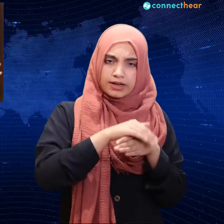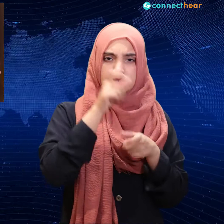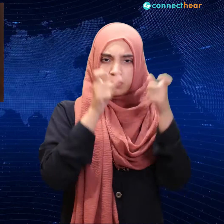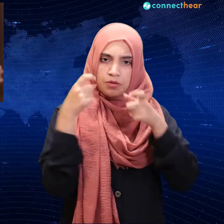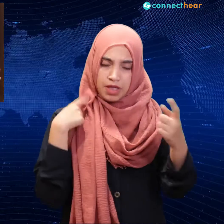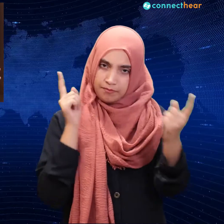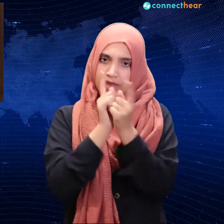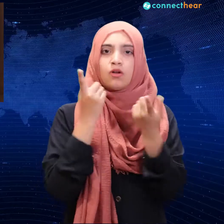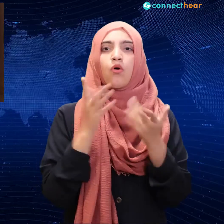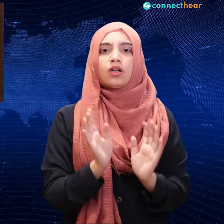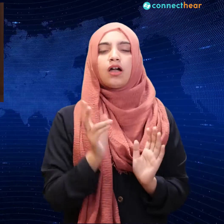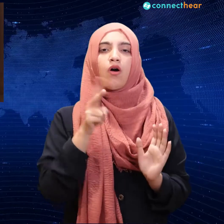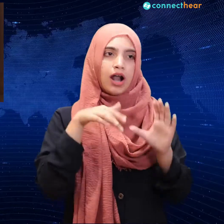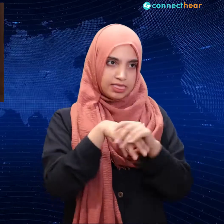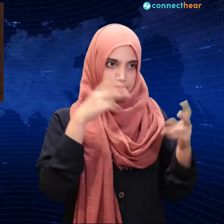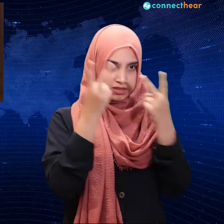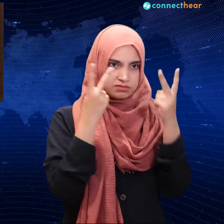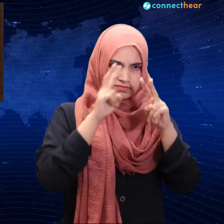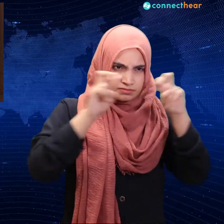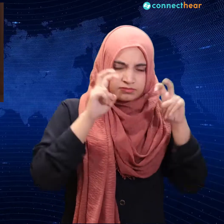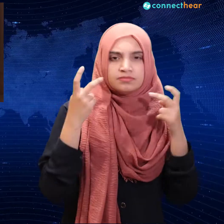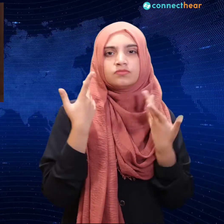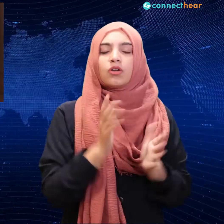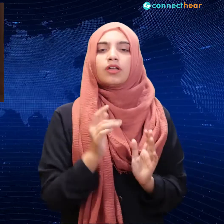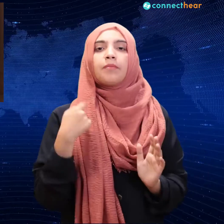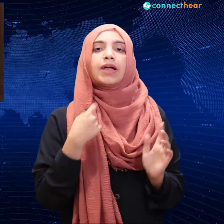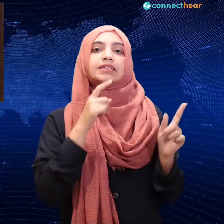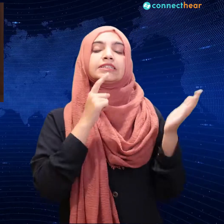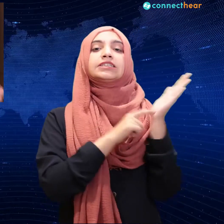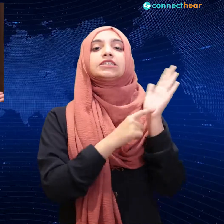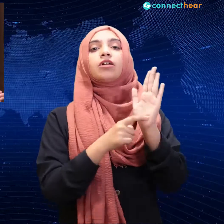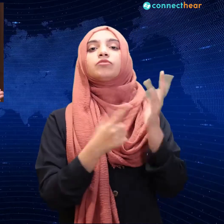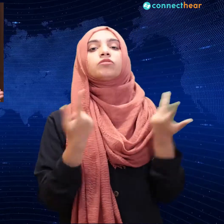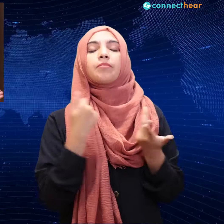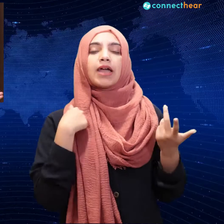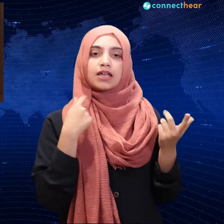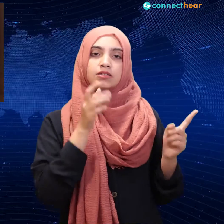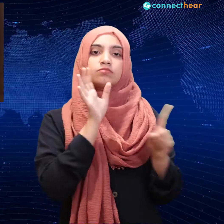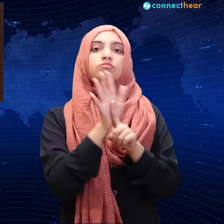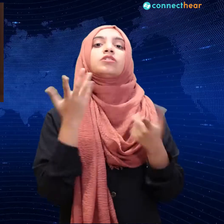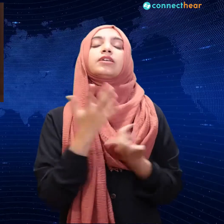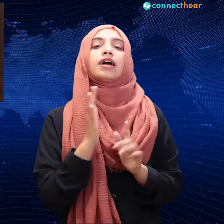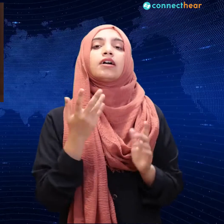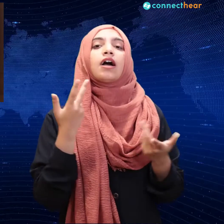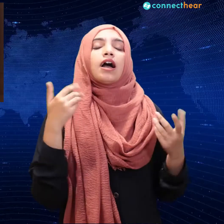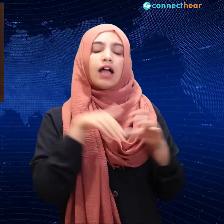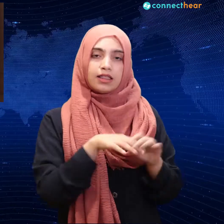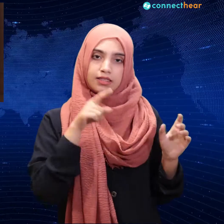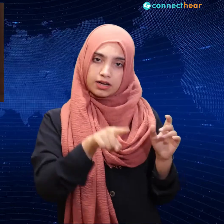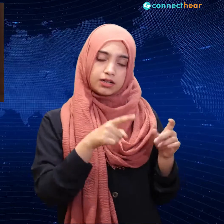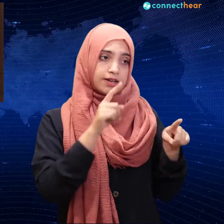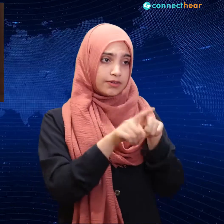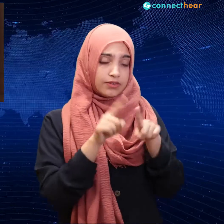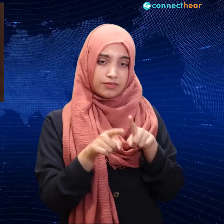addressed various think tanks in the US. And I tried to explain to them there is a history of Afghanistan. What the US is